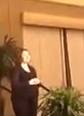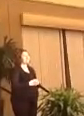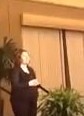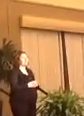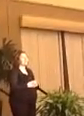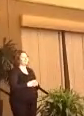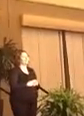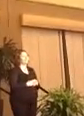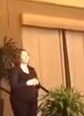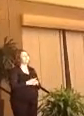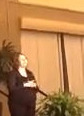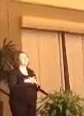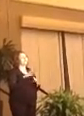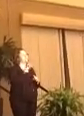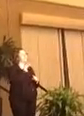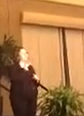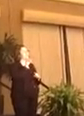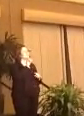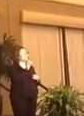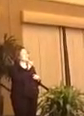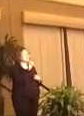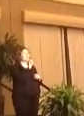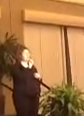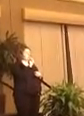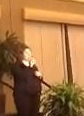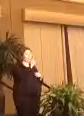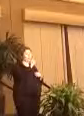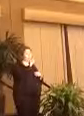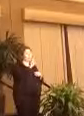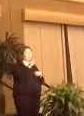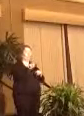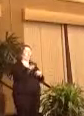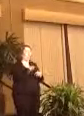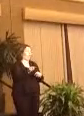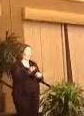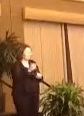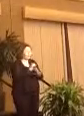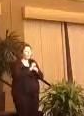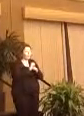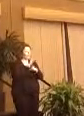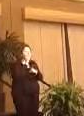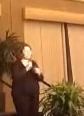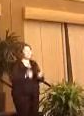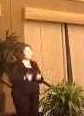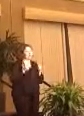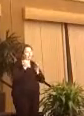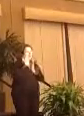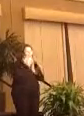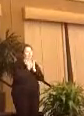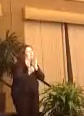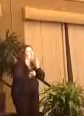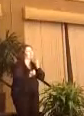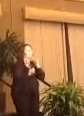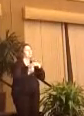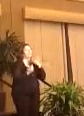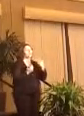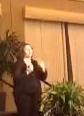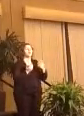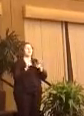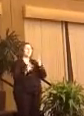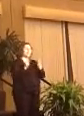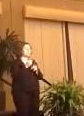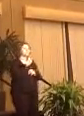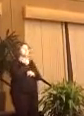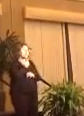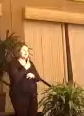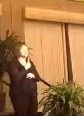YouTube is a really good life lesson for anyone. It's really good practice for anyone that kind of wants to have a balanced life, because people say some